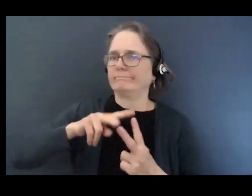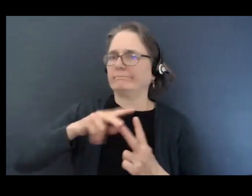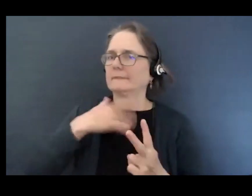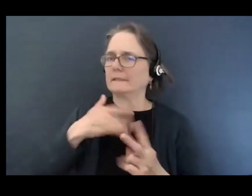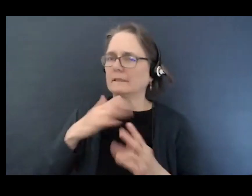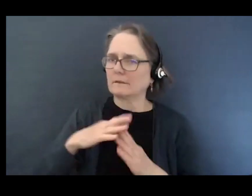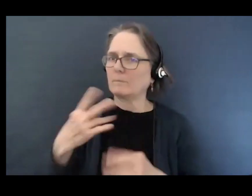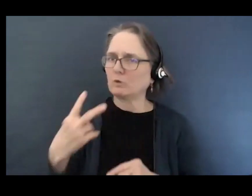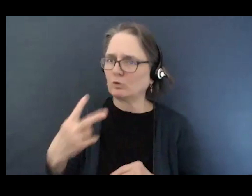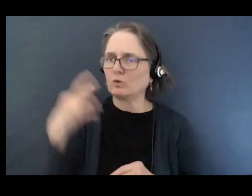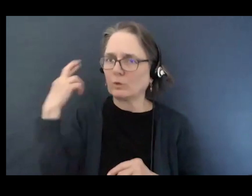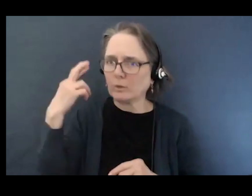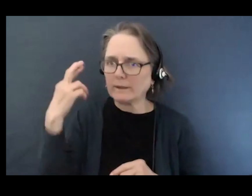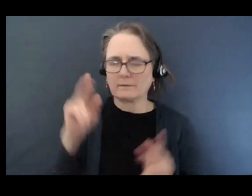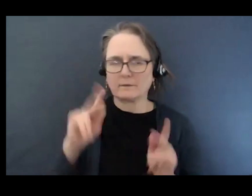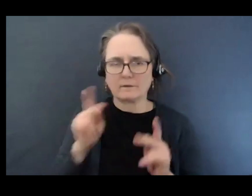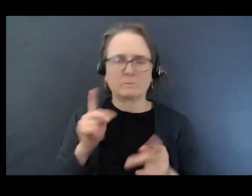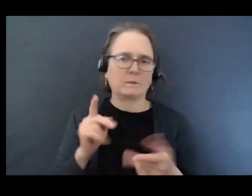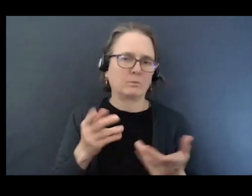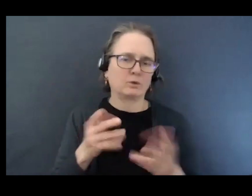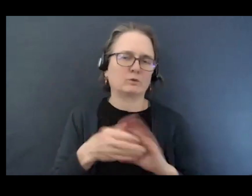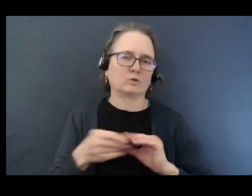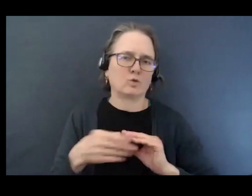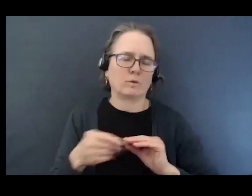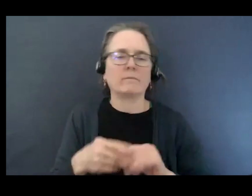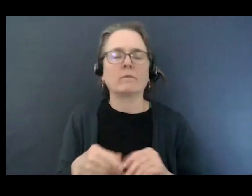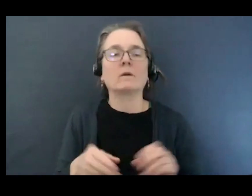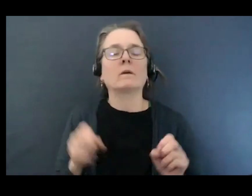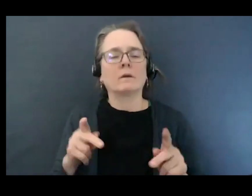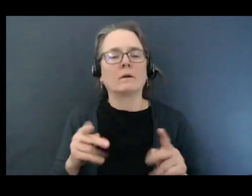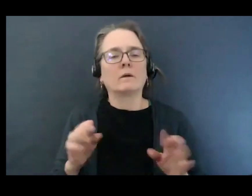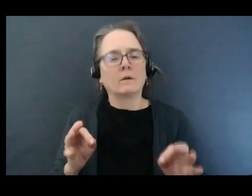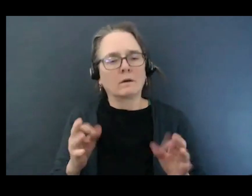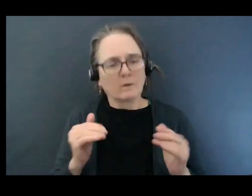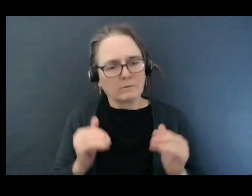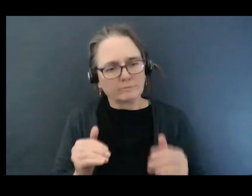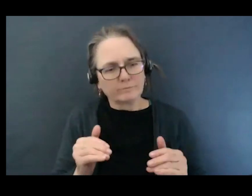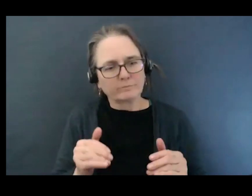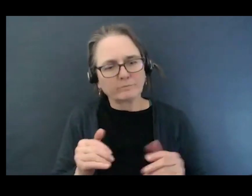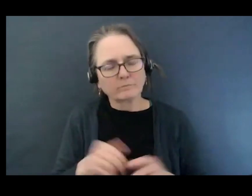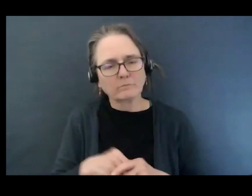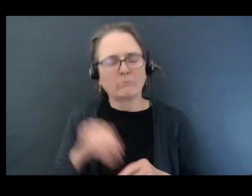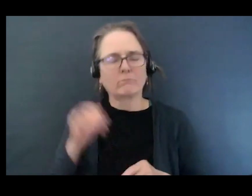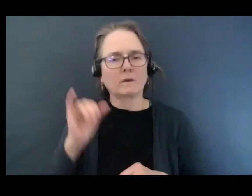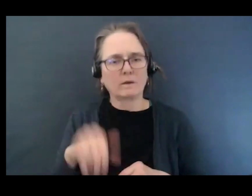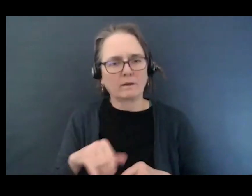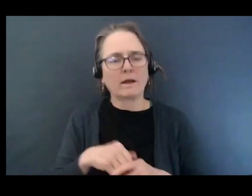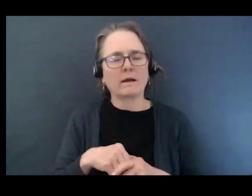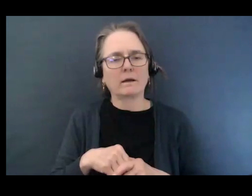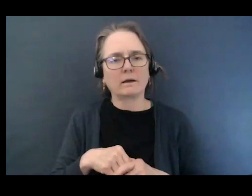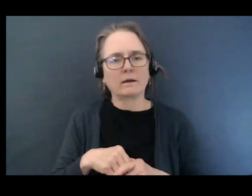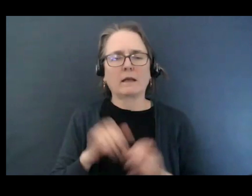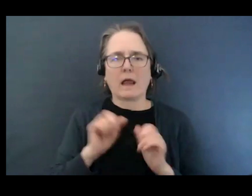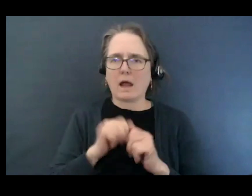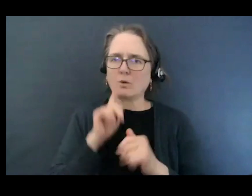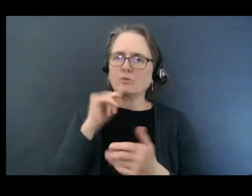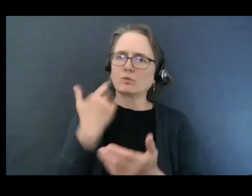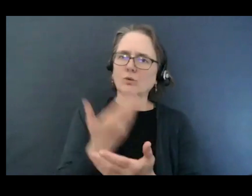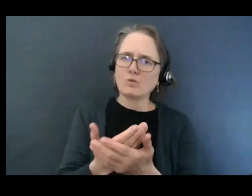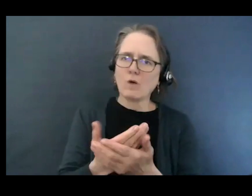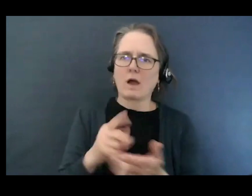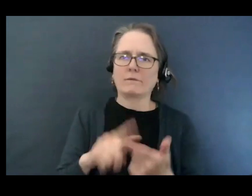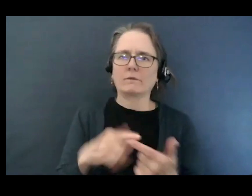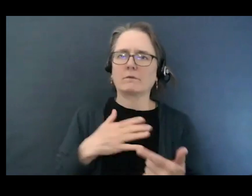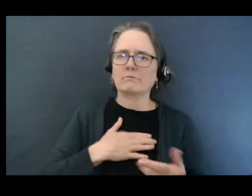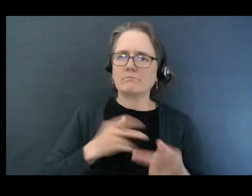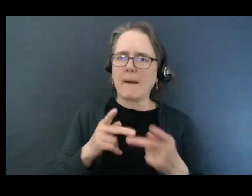again, enable them to walk, bike, or use transit to reach their destinations? And again, those destinations is not just the